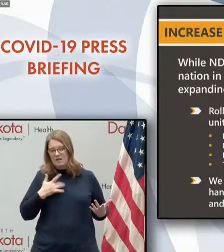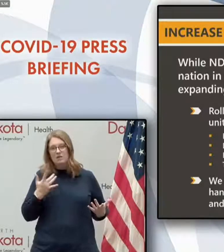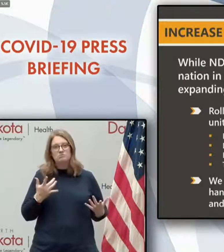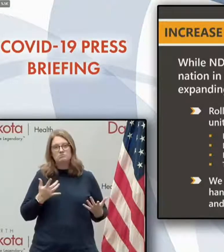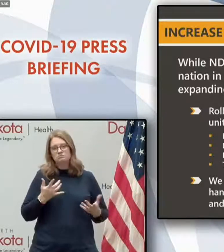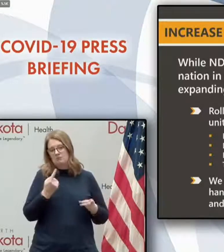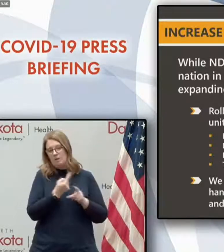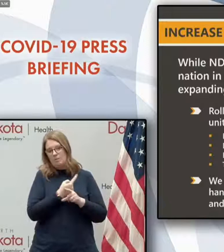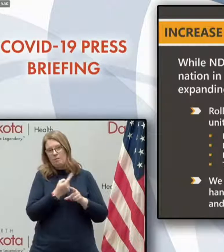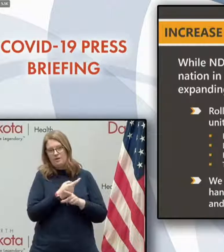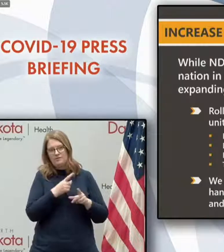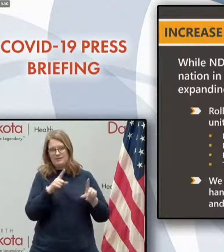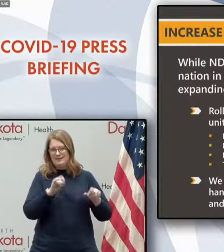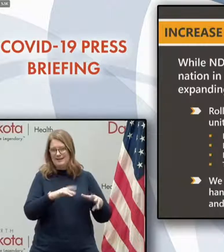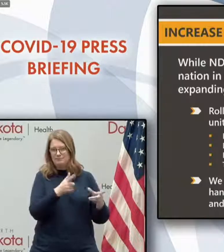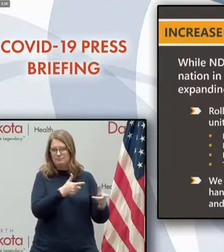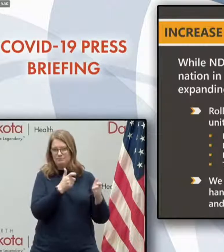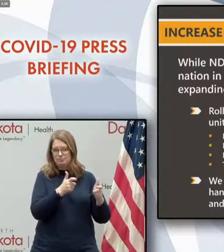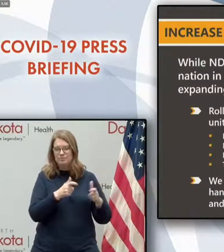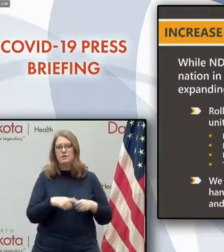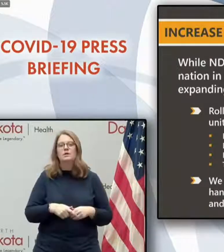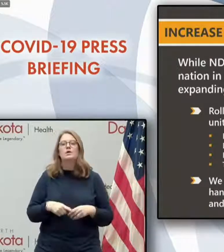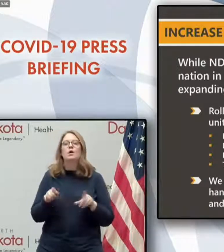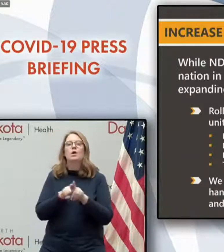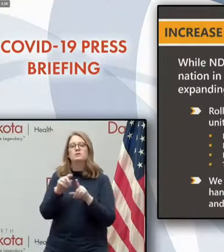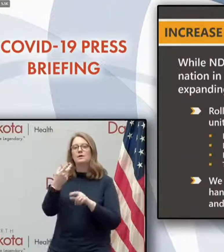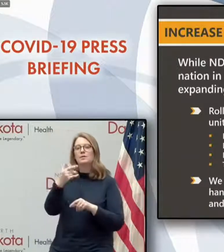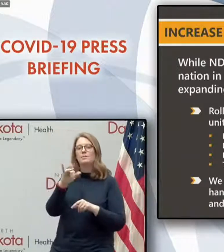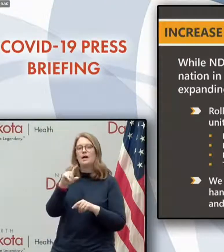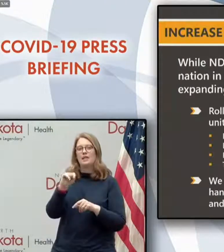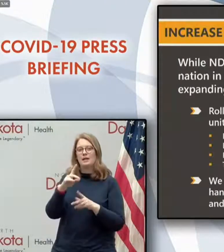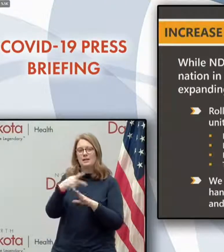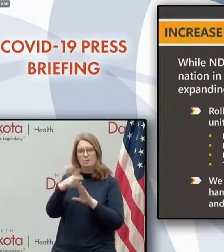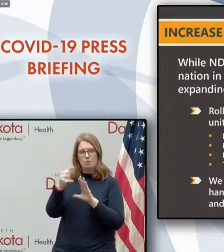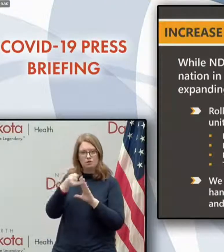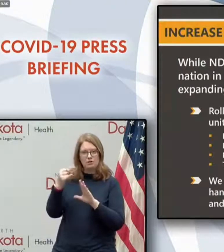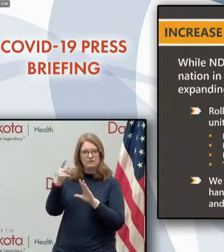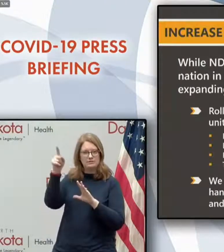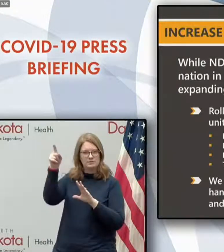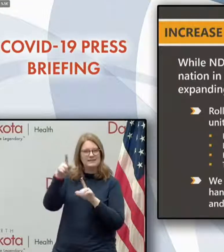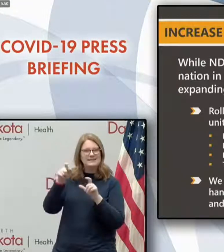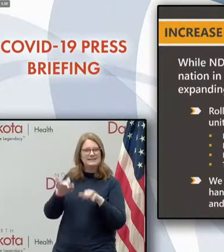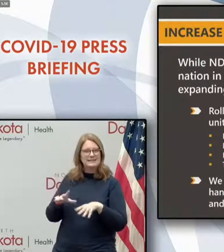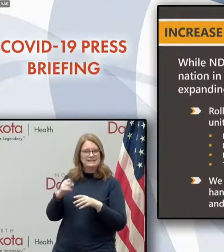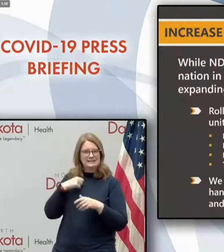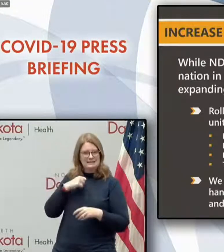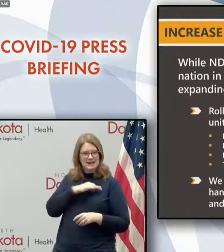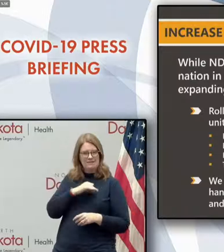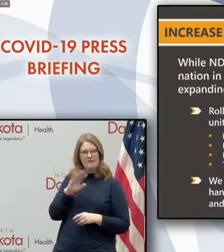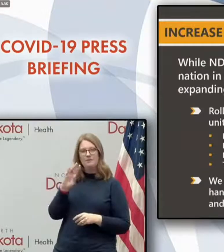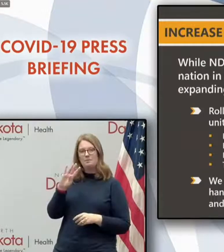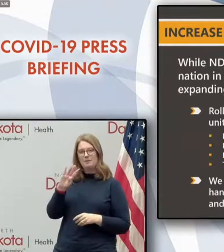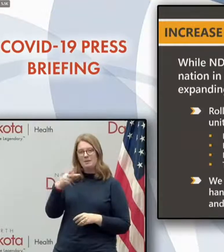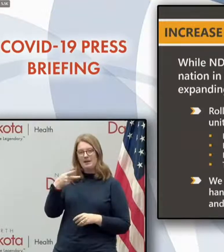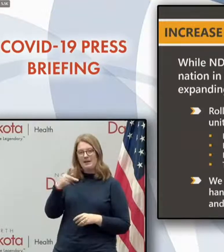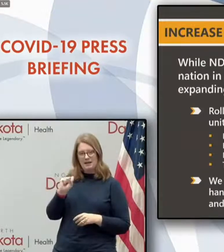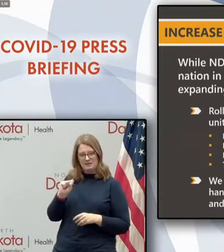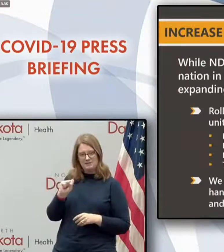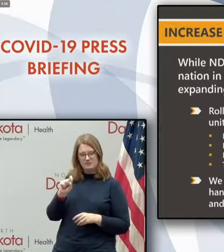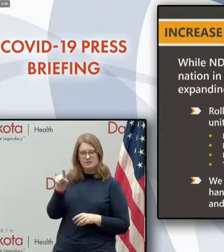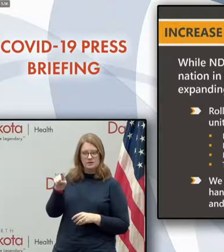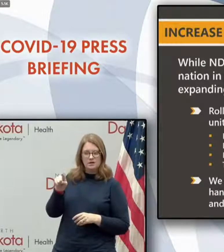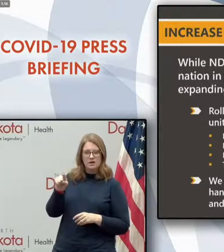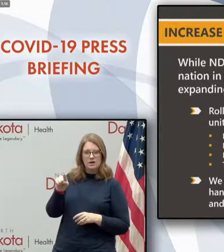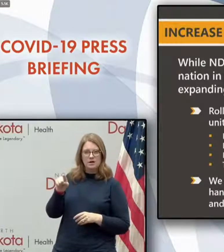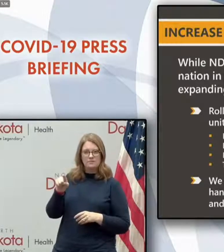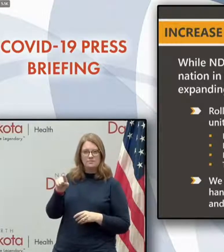deem appropriate. We're also wrapping up a pilot project to test staff in the Bismarck School District, and that'll now expand to districts with counties